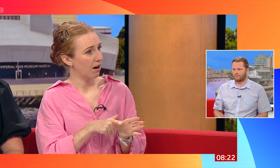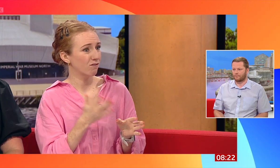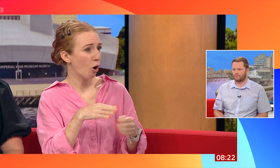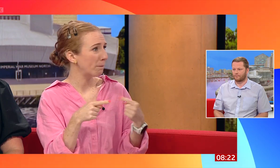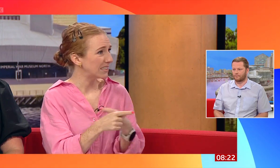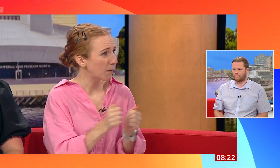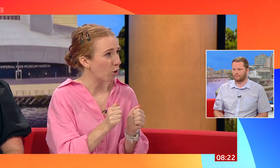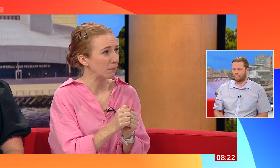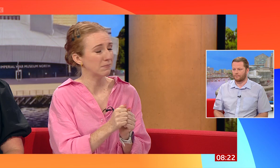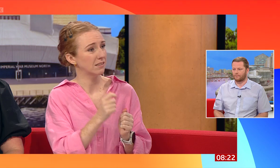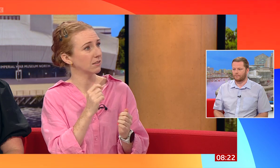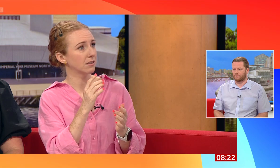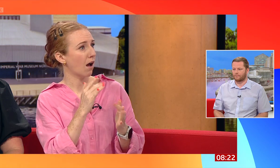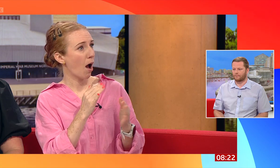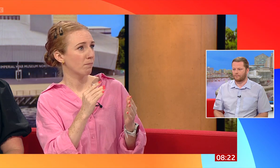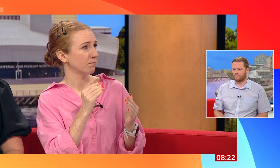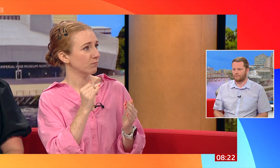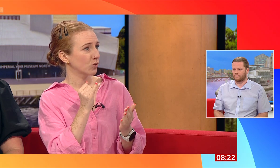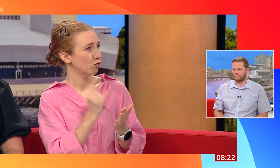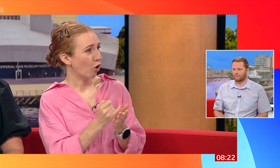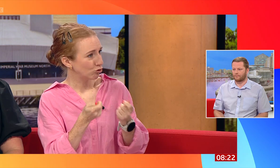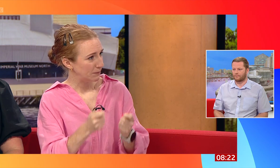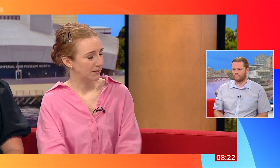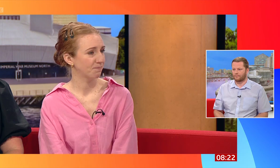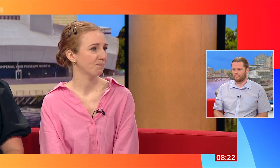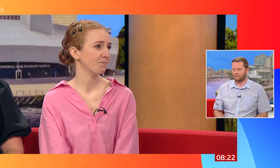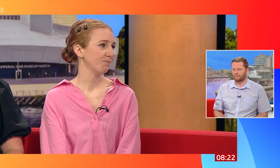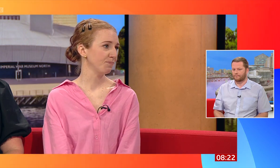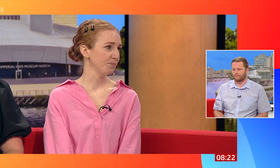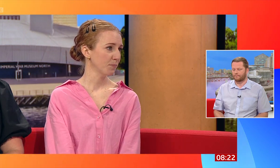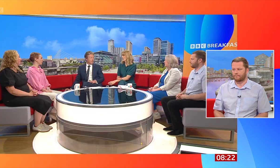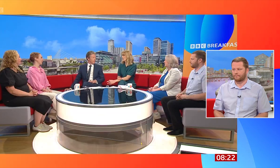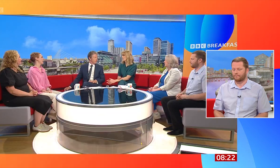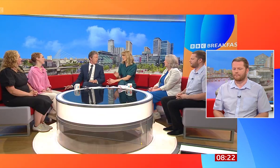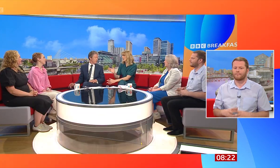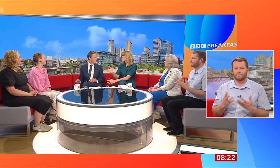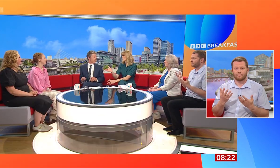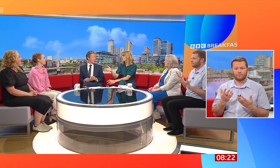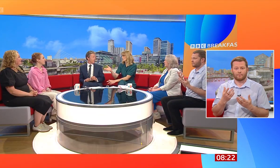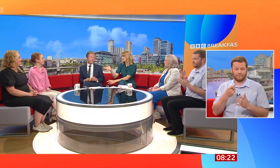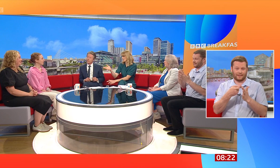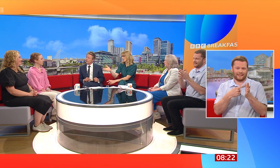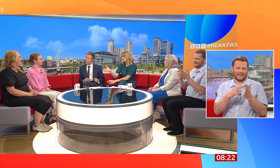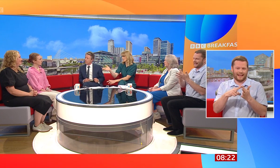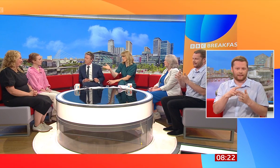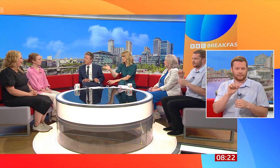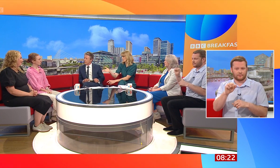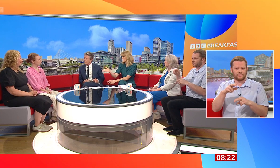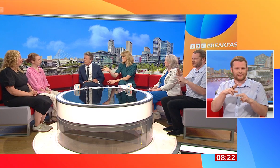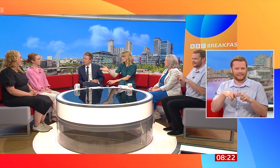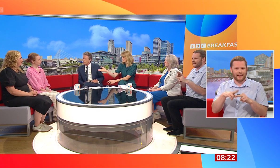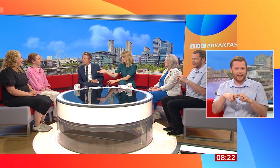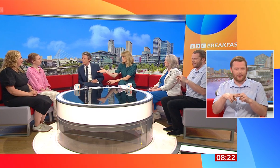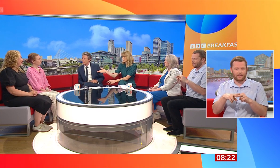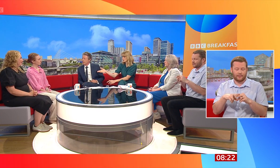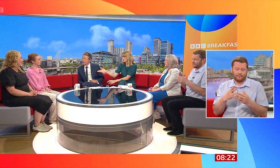million to the NHS through missed appointments and wrong treatment. And in fact, Kate, your dad's case